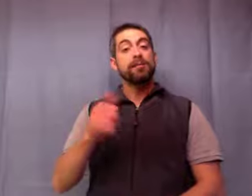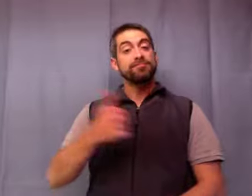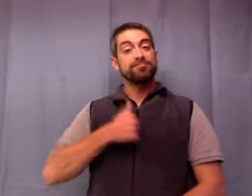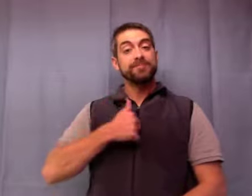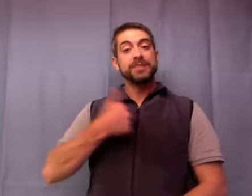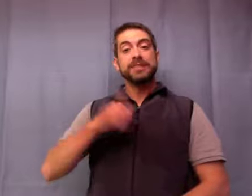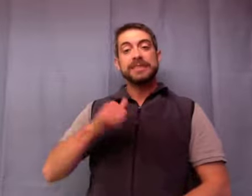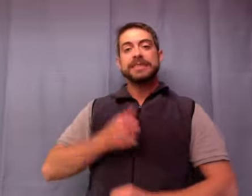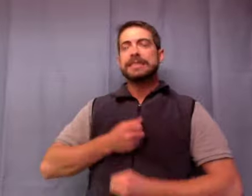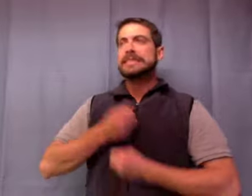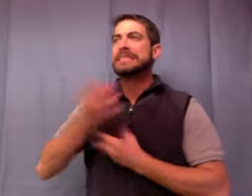thoughts.